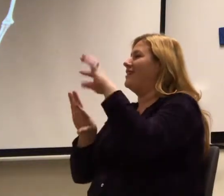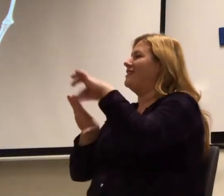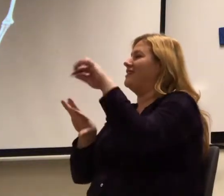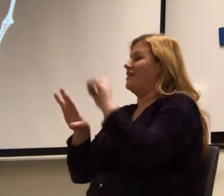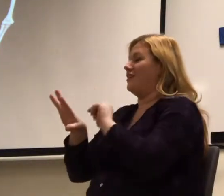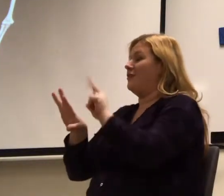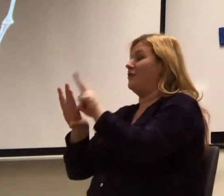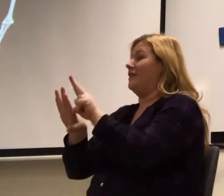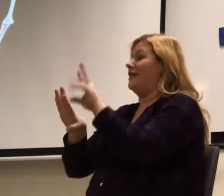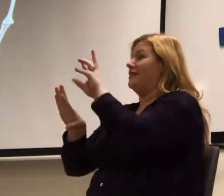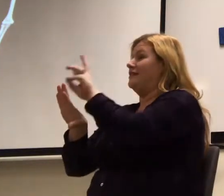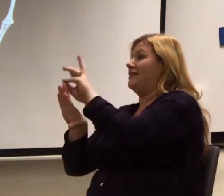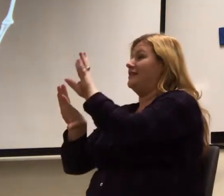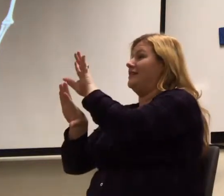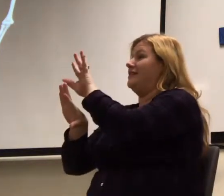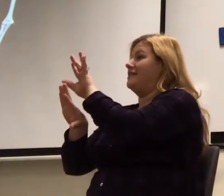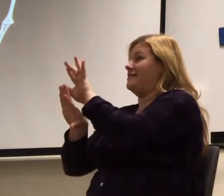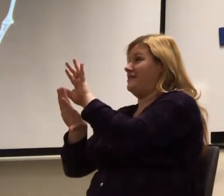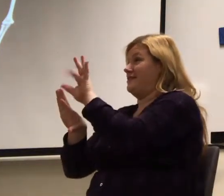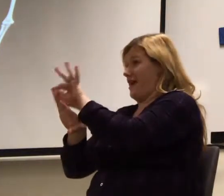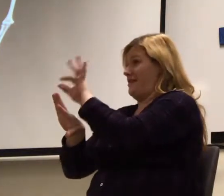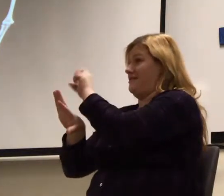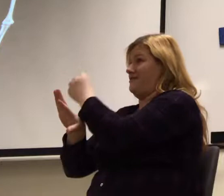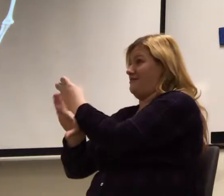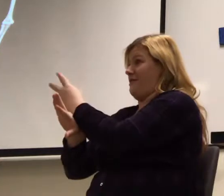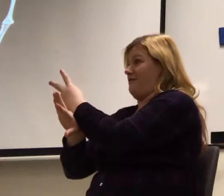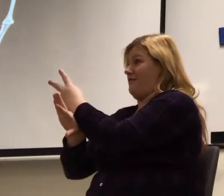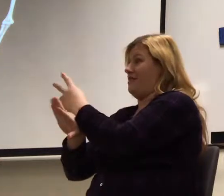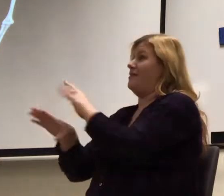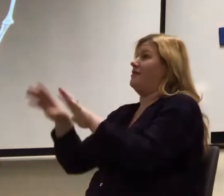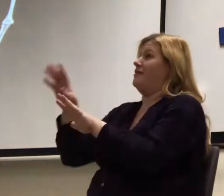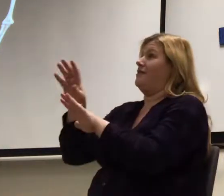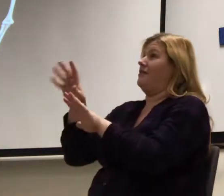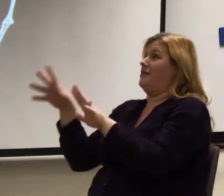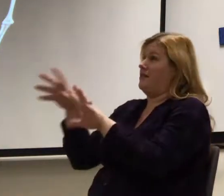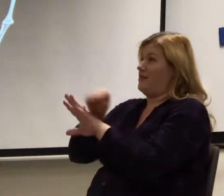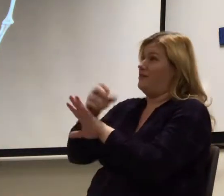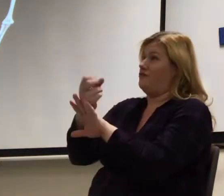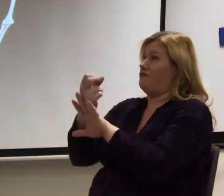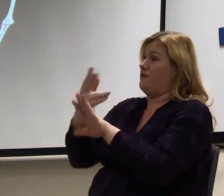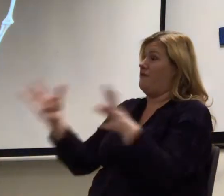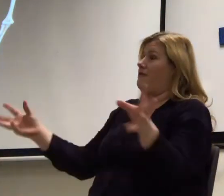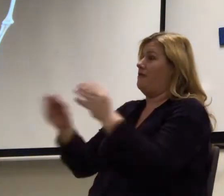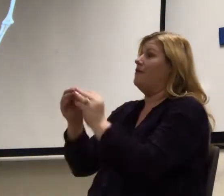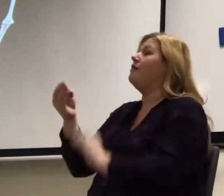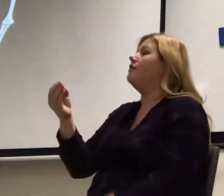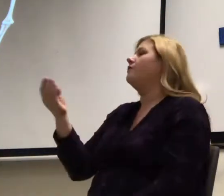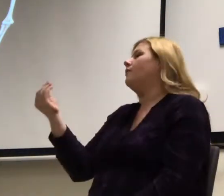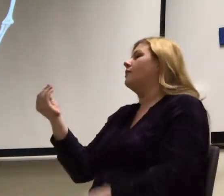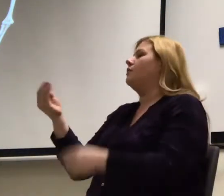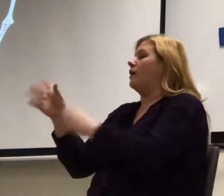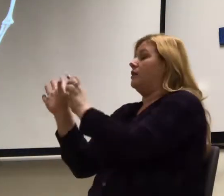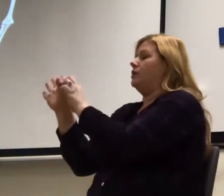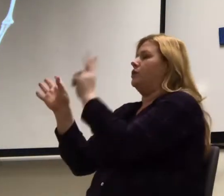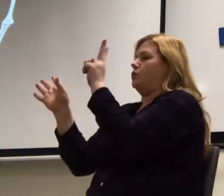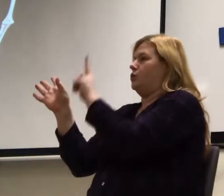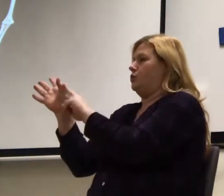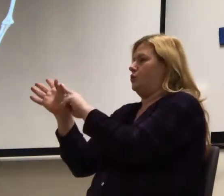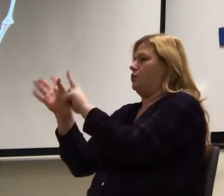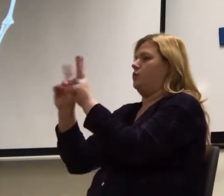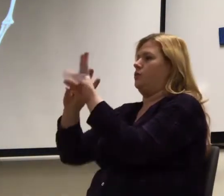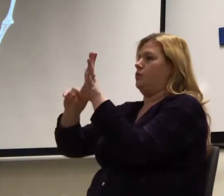6, 9, 12, and then 2 in the thumb for 14. So you have 14 per hand, and that's 28